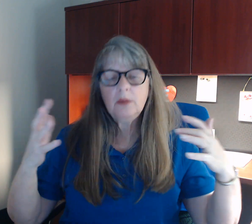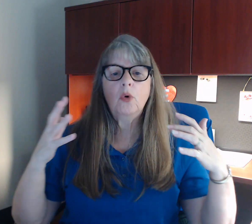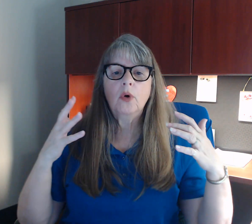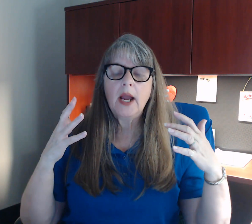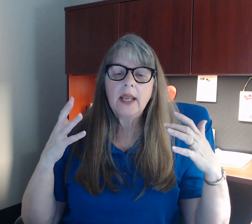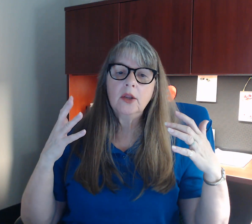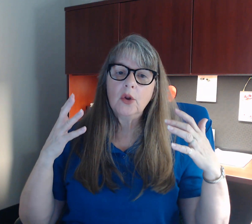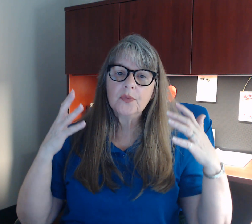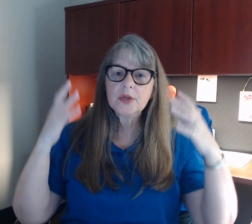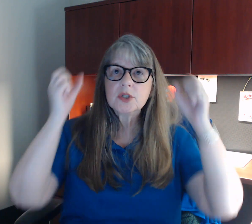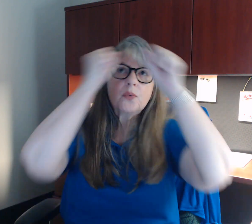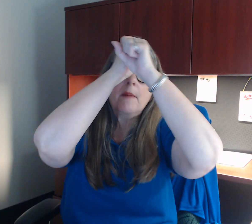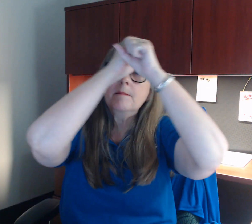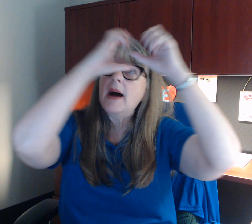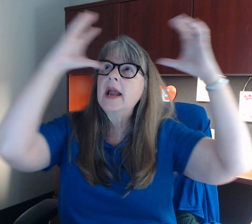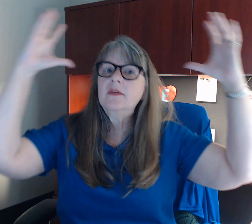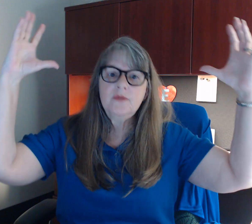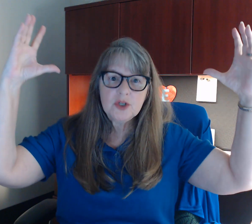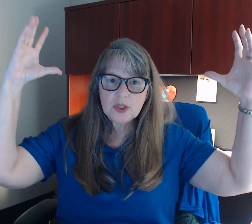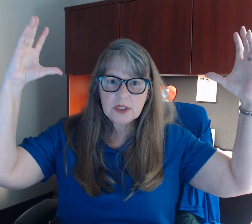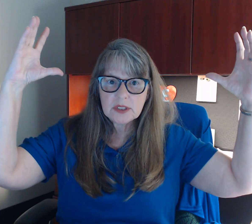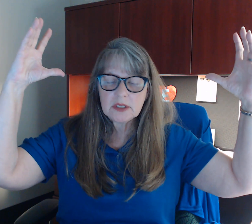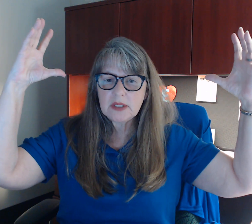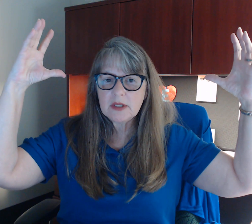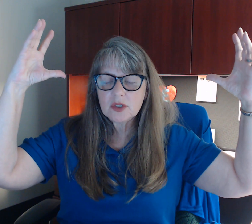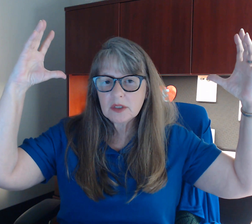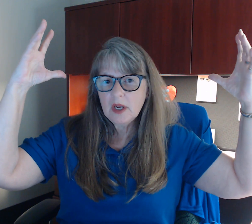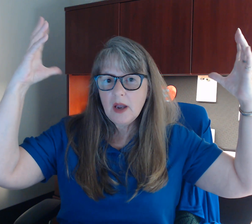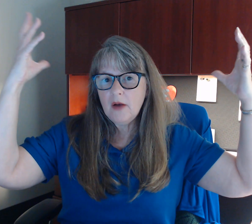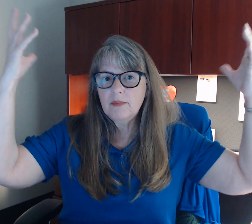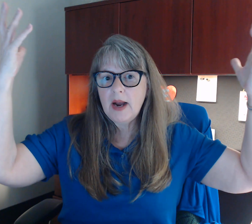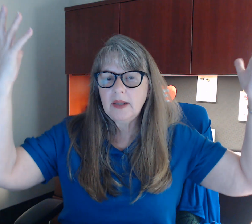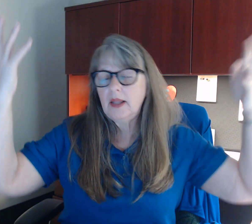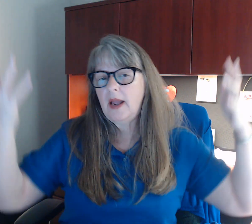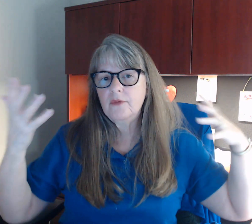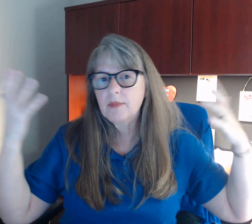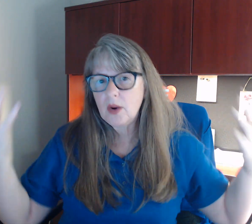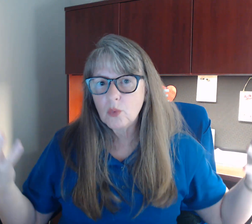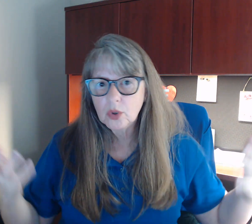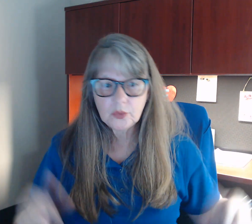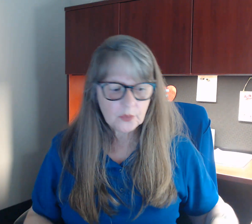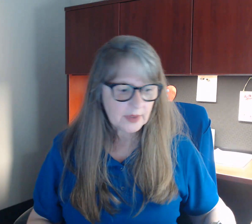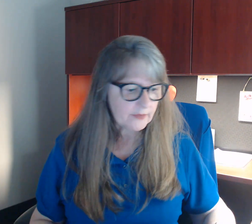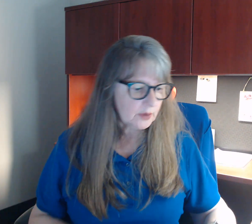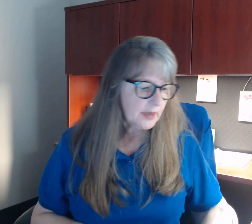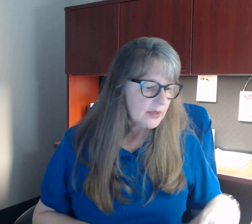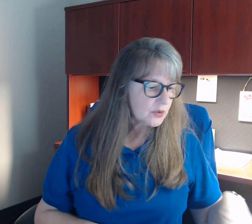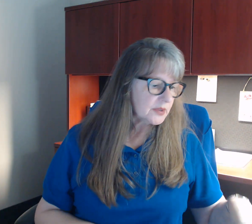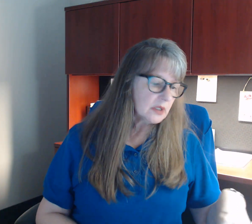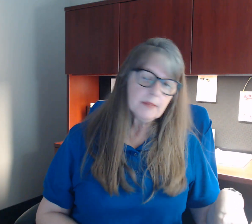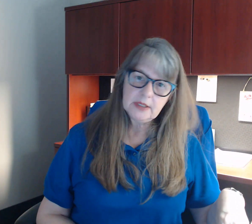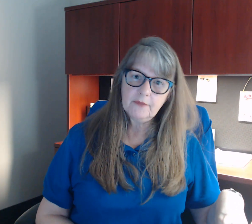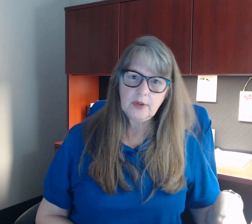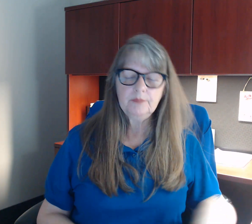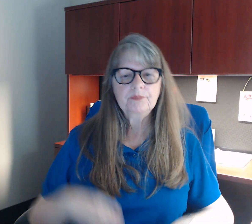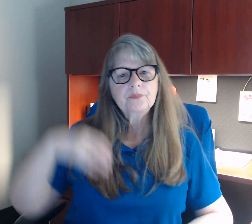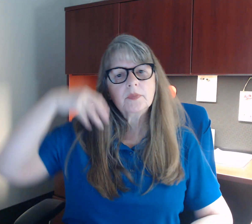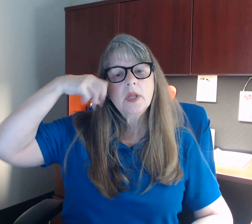or this is what my envision is that this is of my life or my world or whatever. So it's a little bit different.